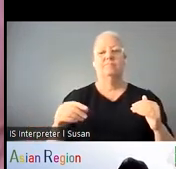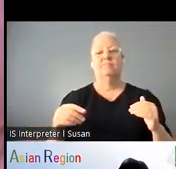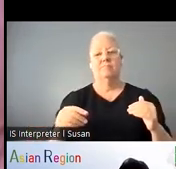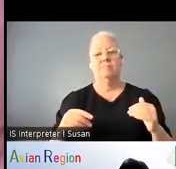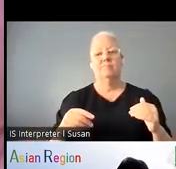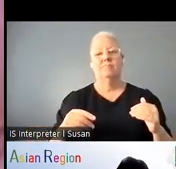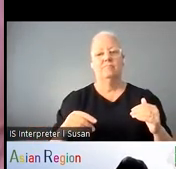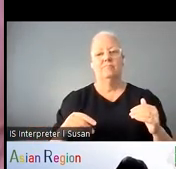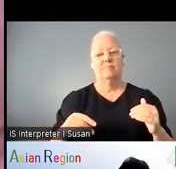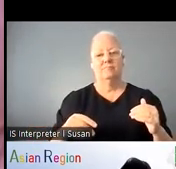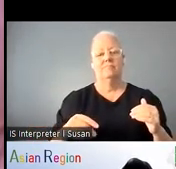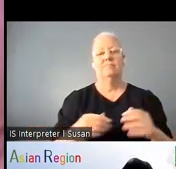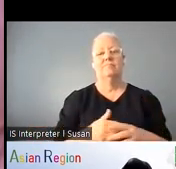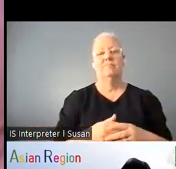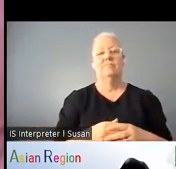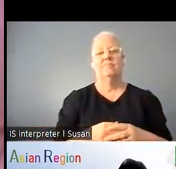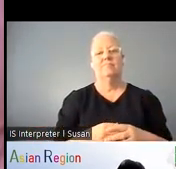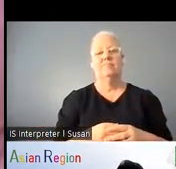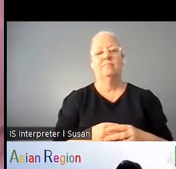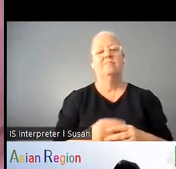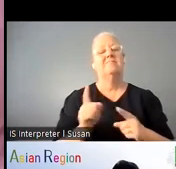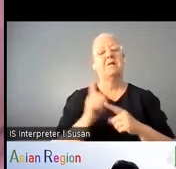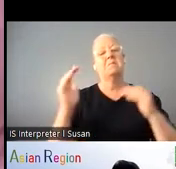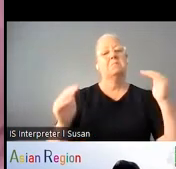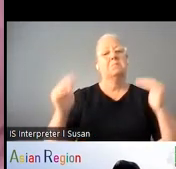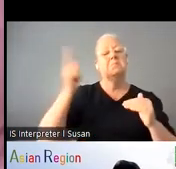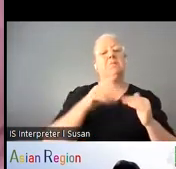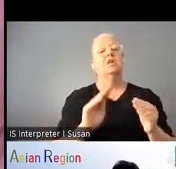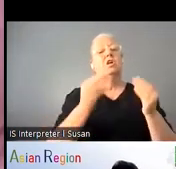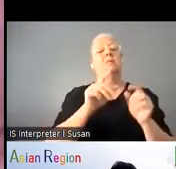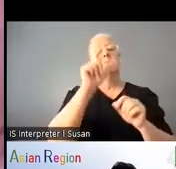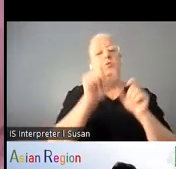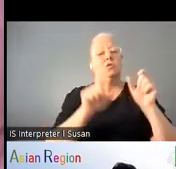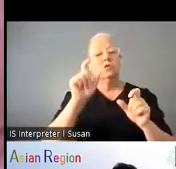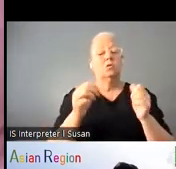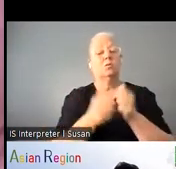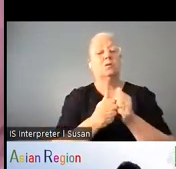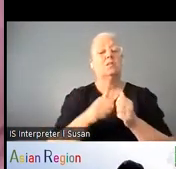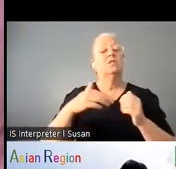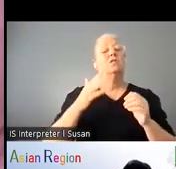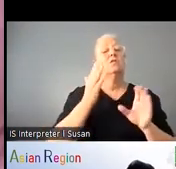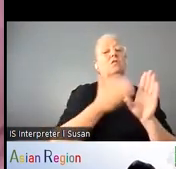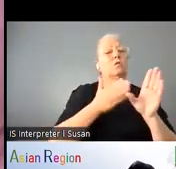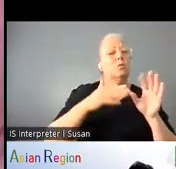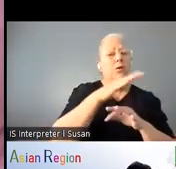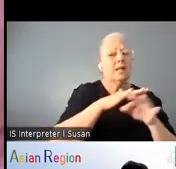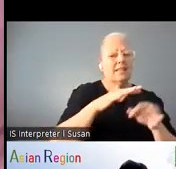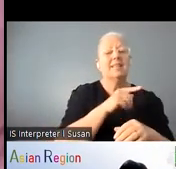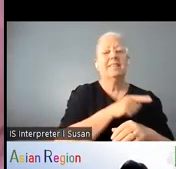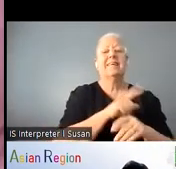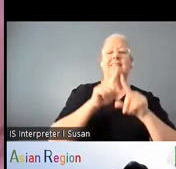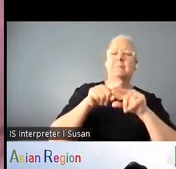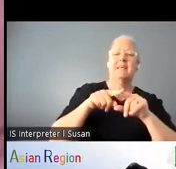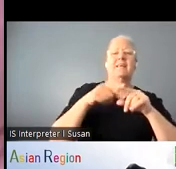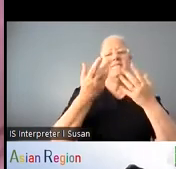within the family. So young person with psychosocial disabilities are very usually dependent on family support due